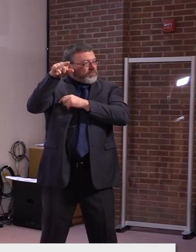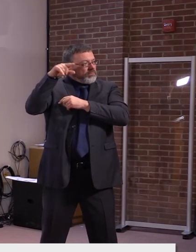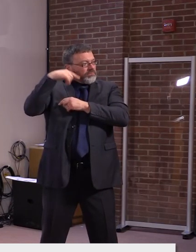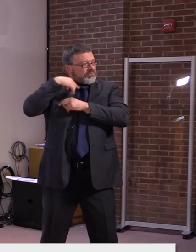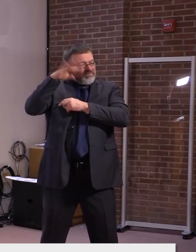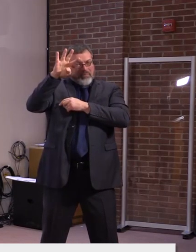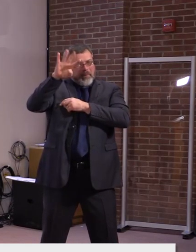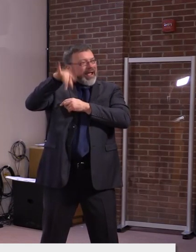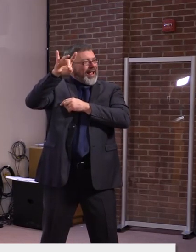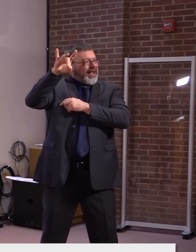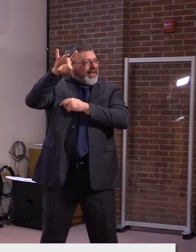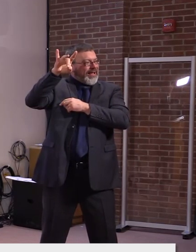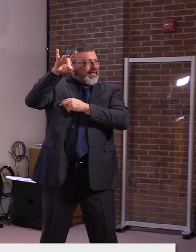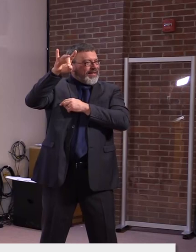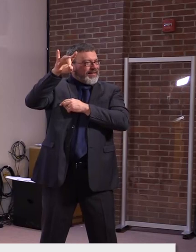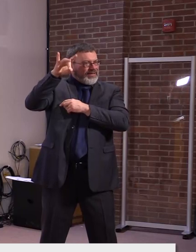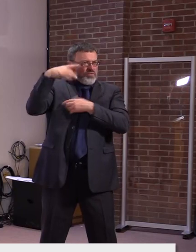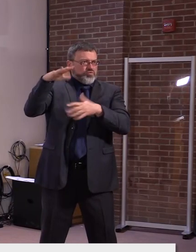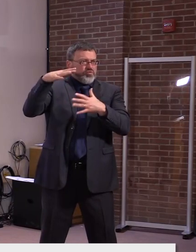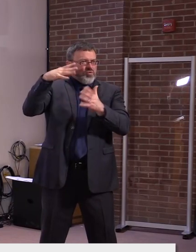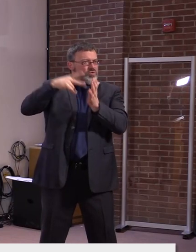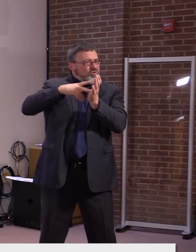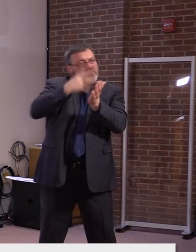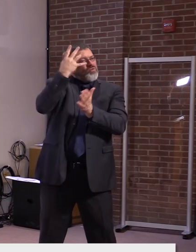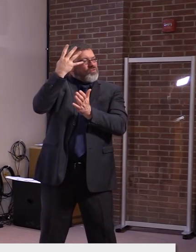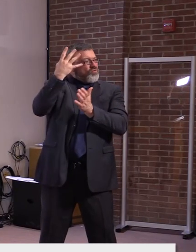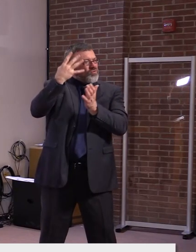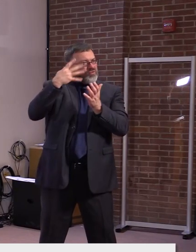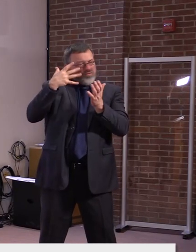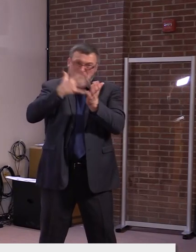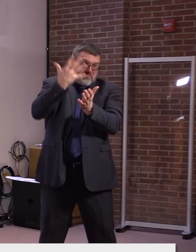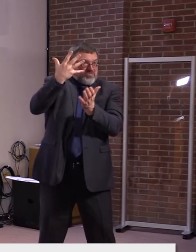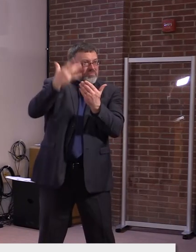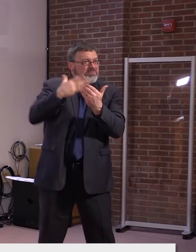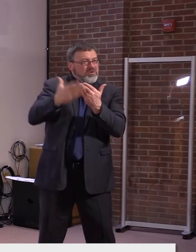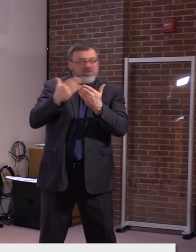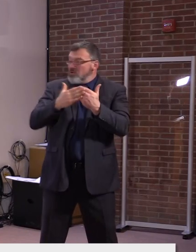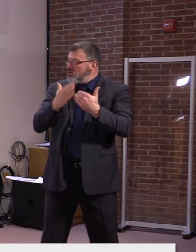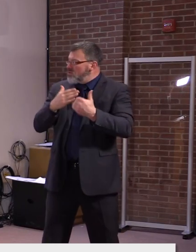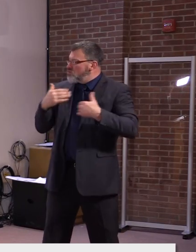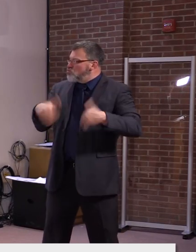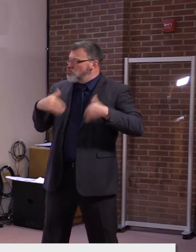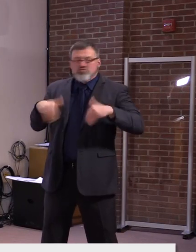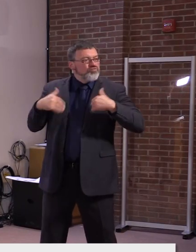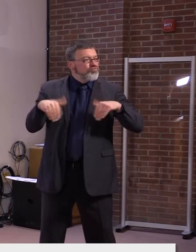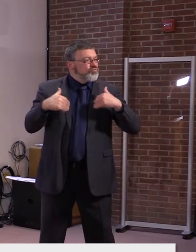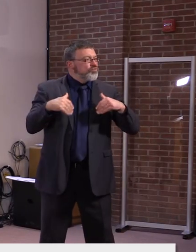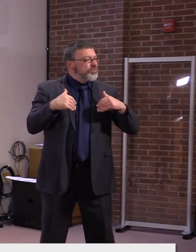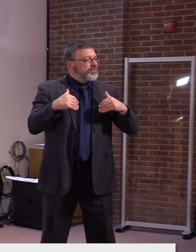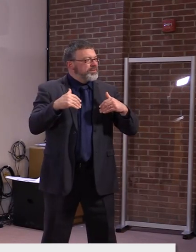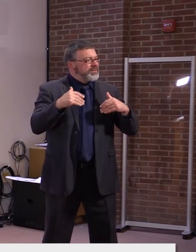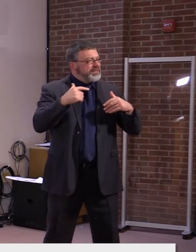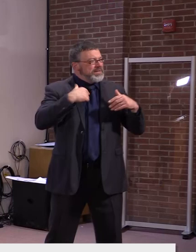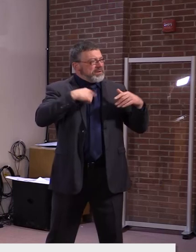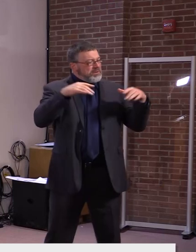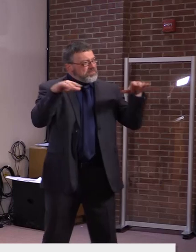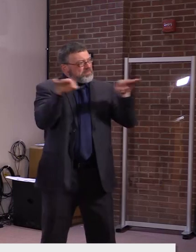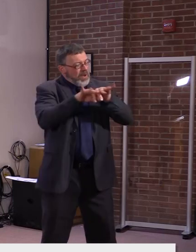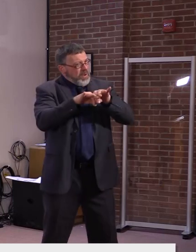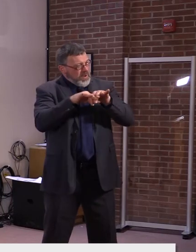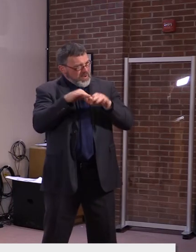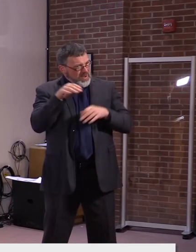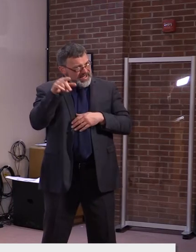at 4.8 times greater. So a similar story, but even more of a significant gap and difference there between those who are